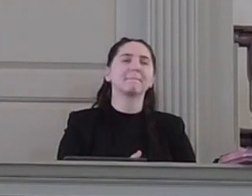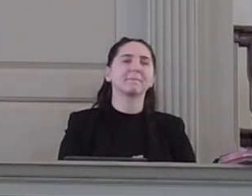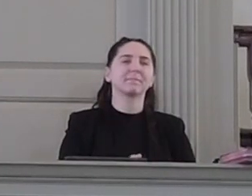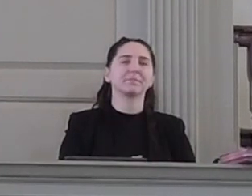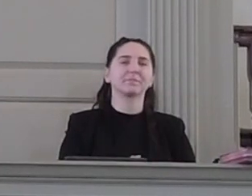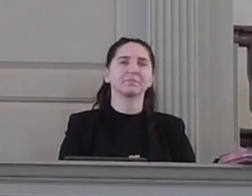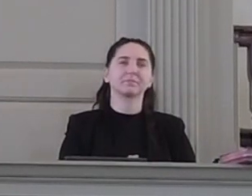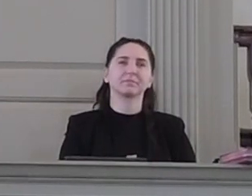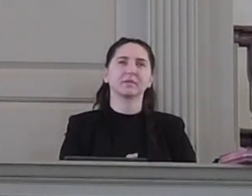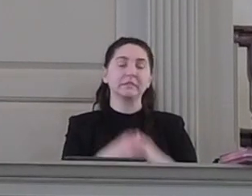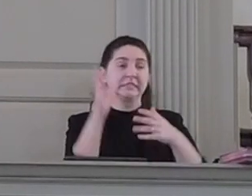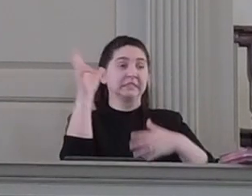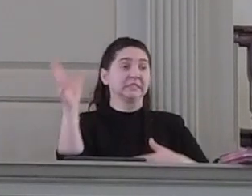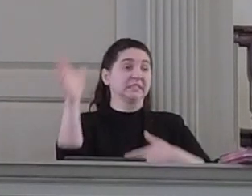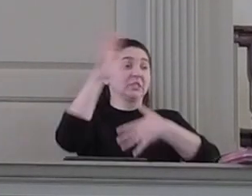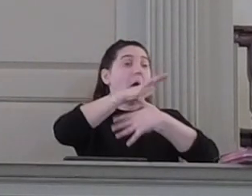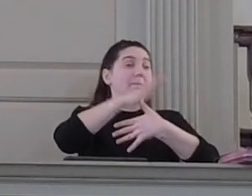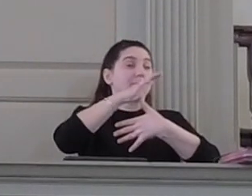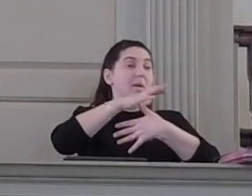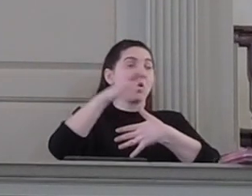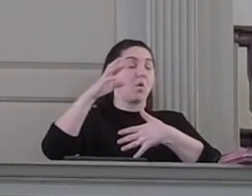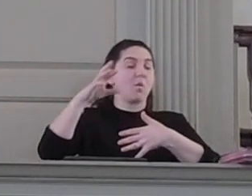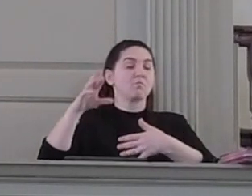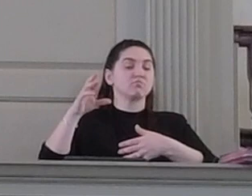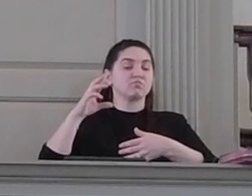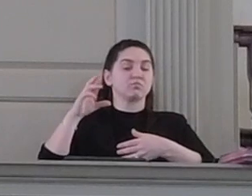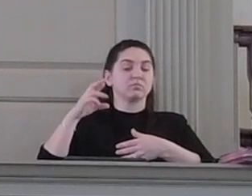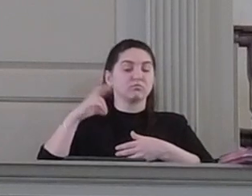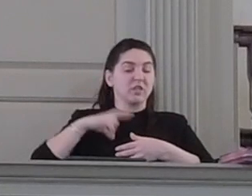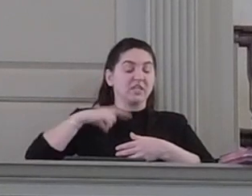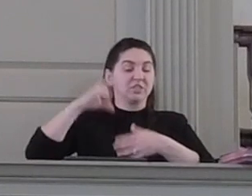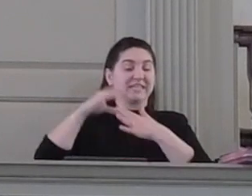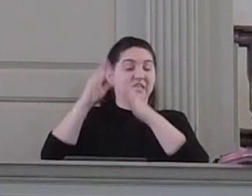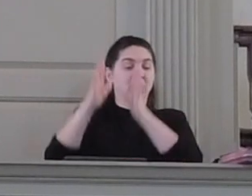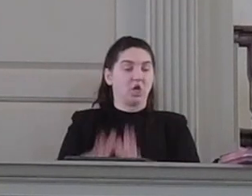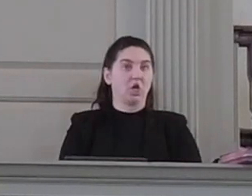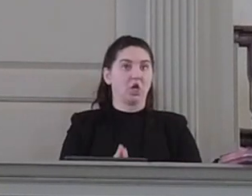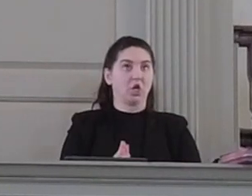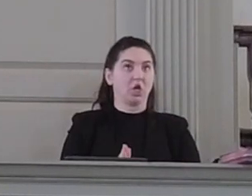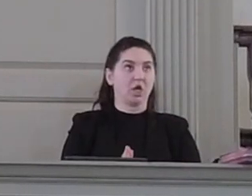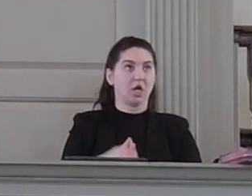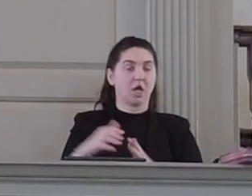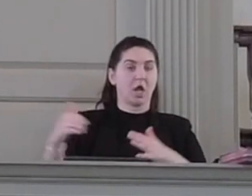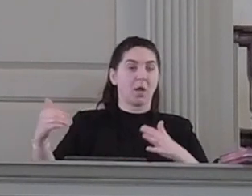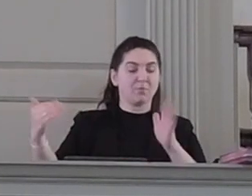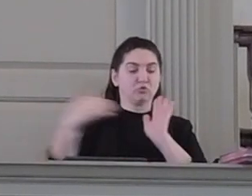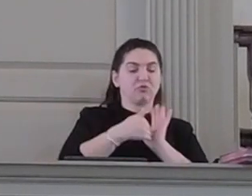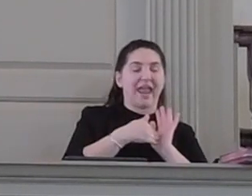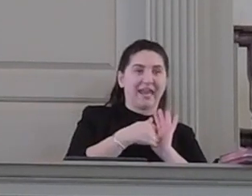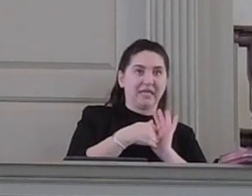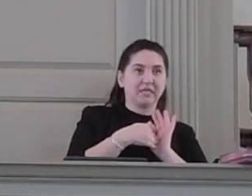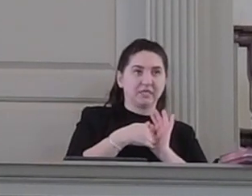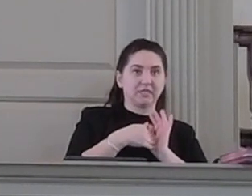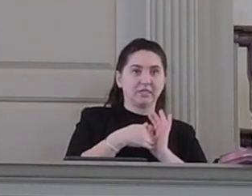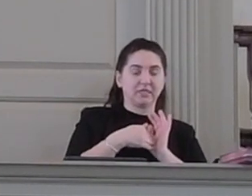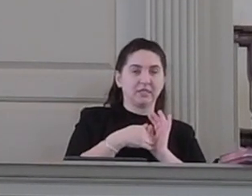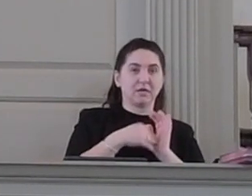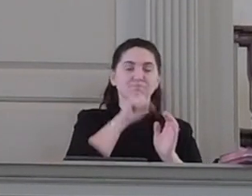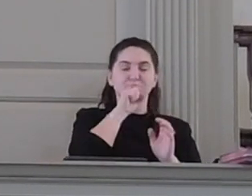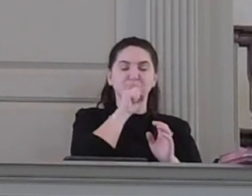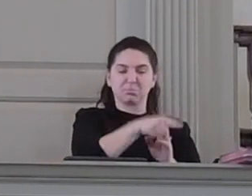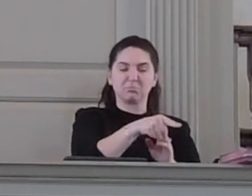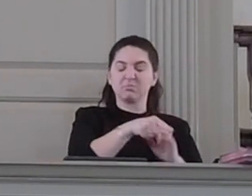The chief priests were able to convince Judas to betray Jesus. Herod was able to get the Romans to arrest him and try